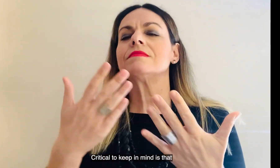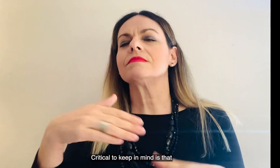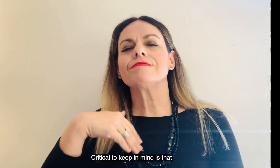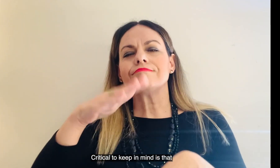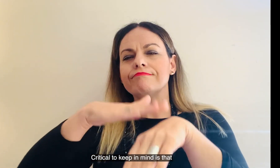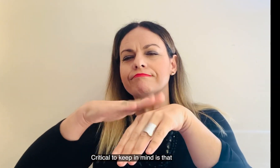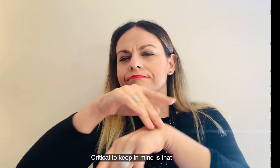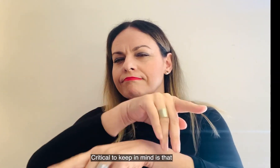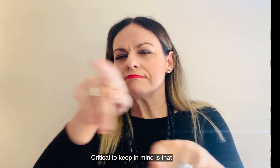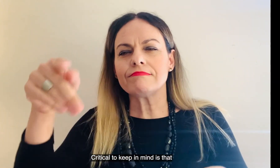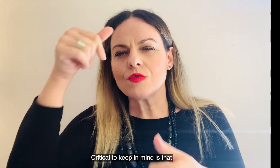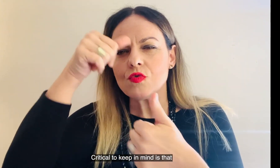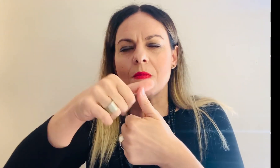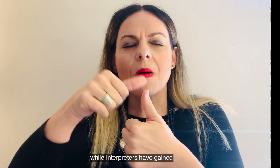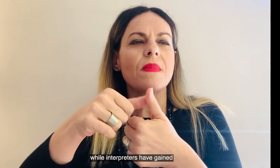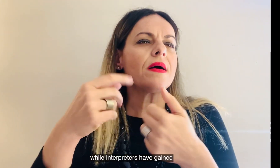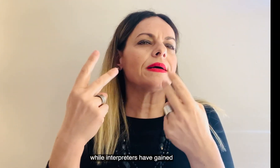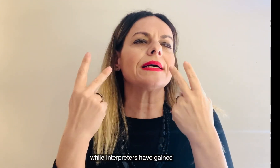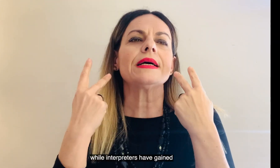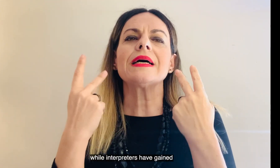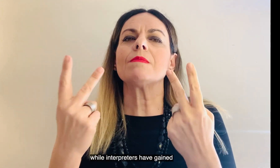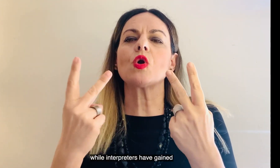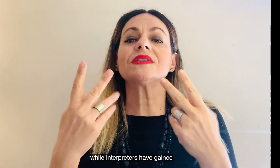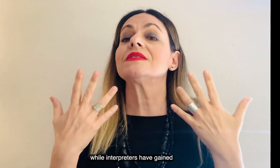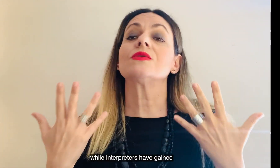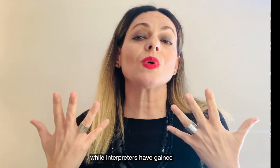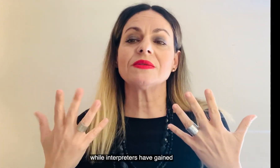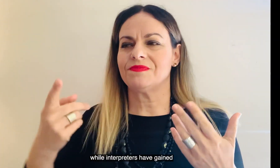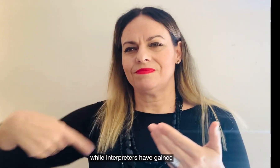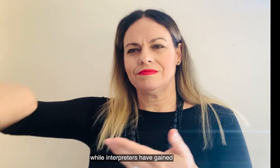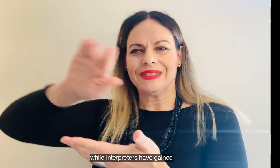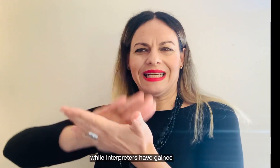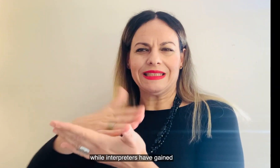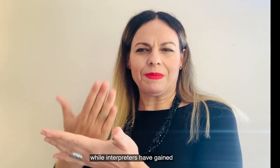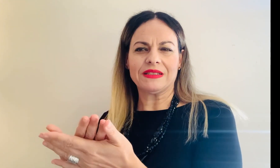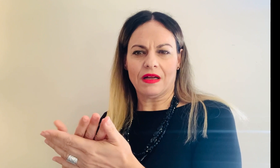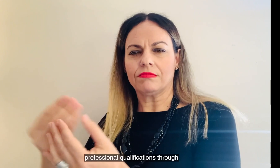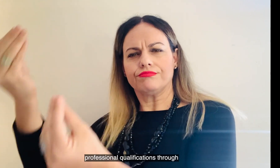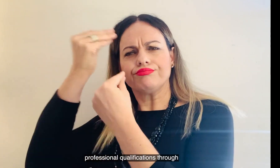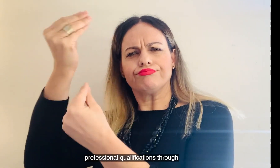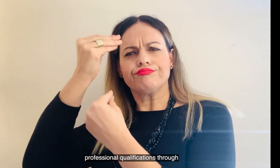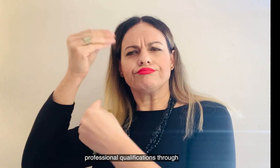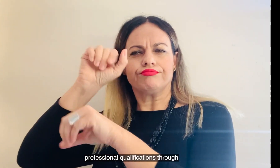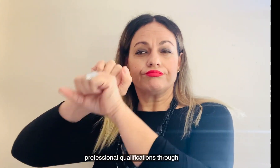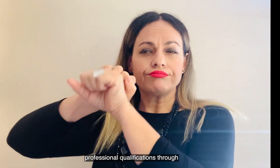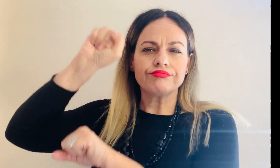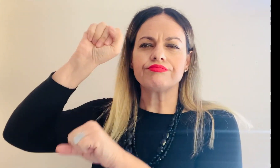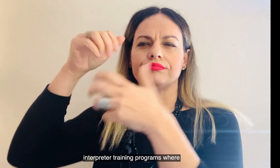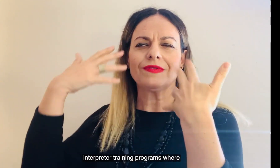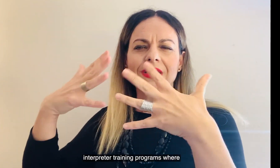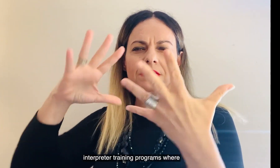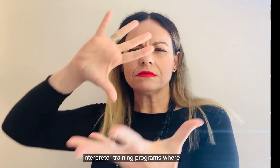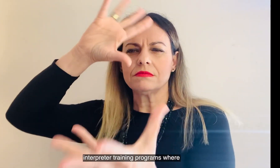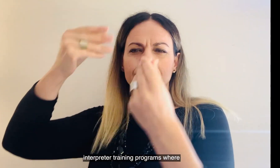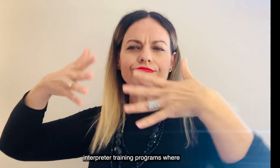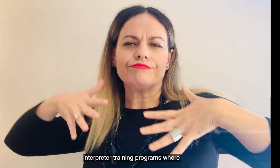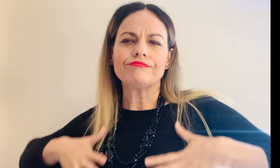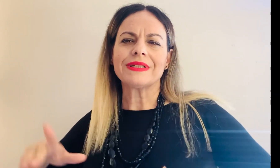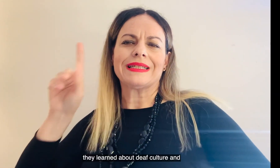critically to keep in mind is that while interpreters have gained professional qualifications through interpreter training programs